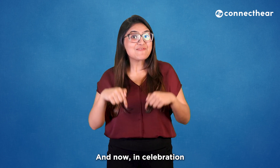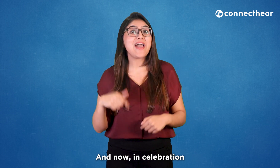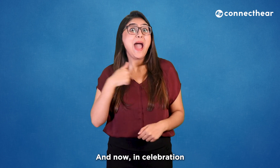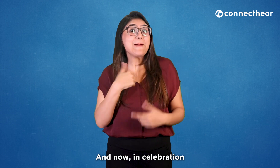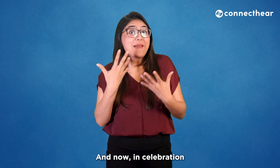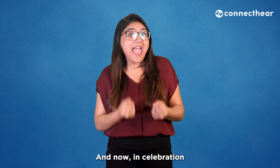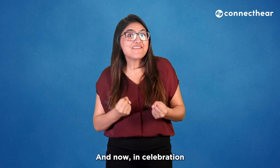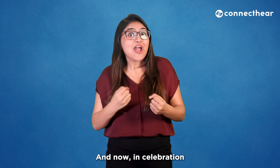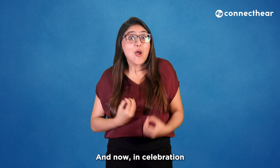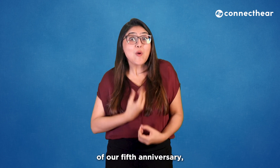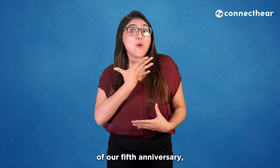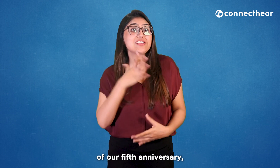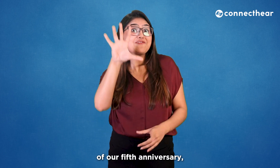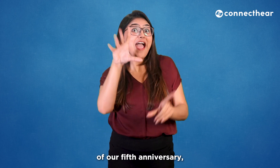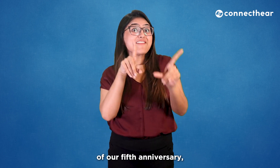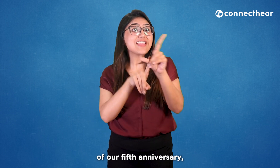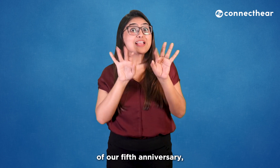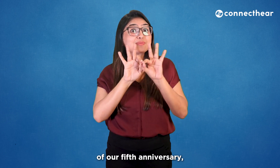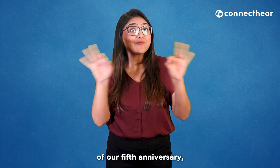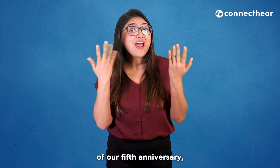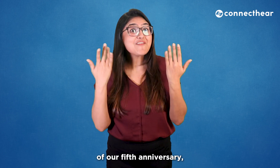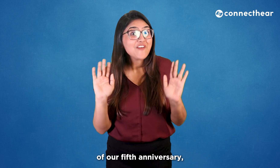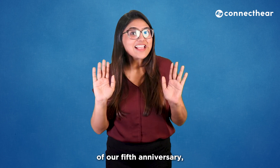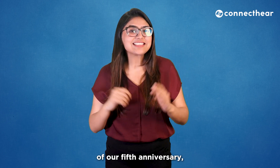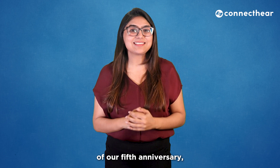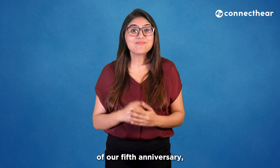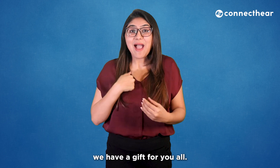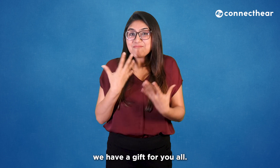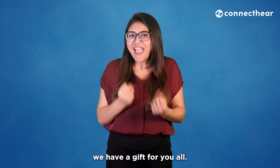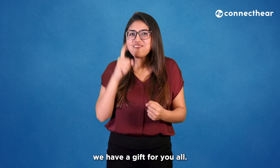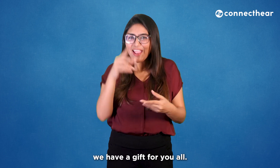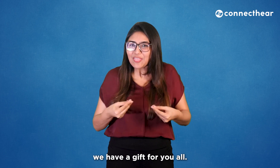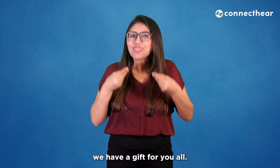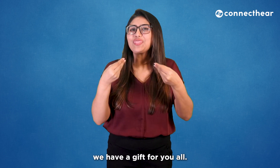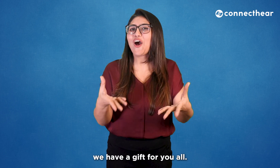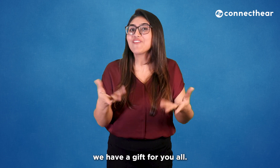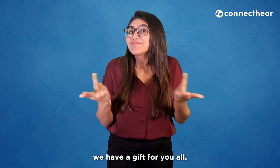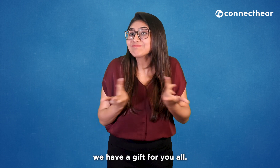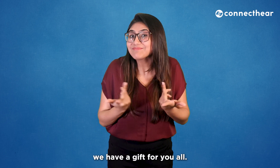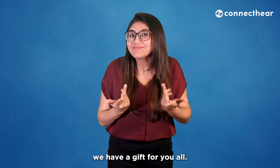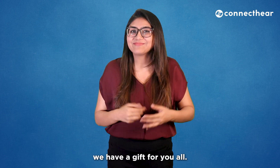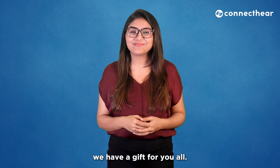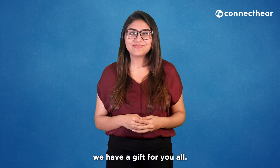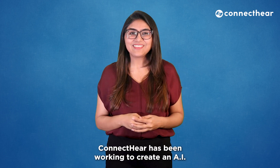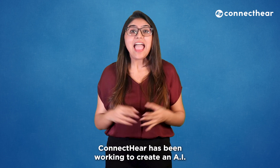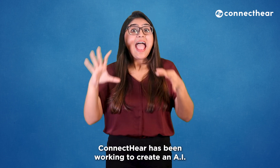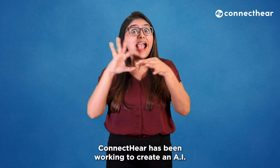of our fifth anniversary, we have a gift for you all. ConnectHere